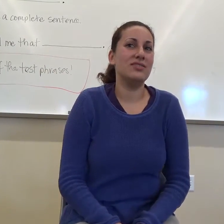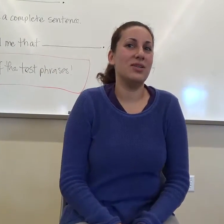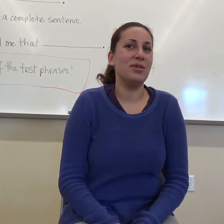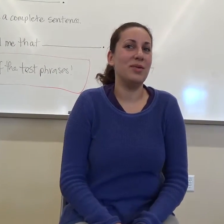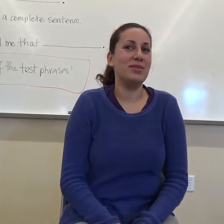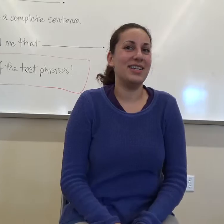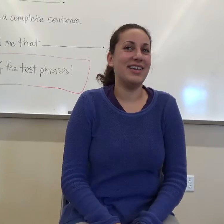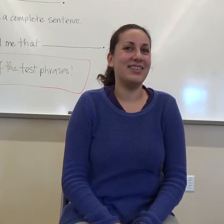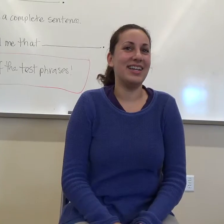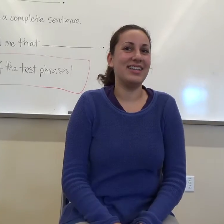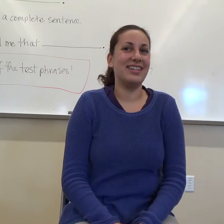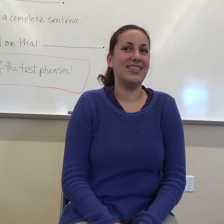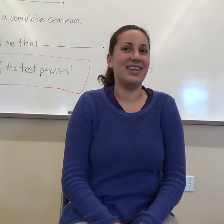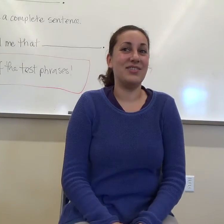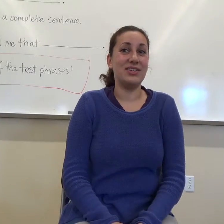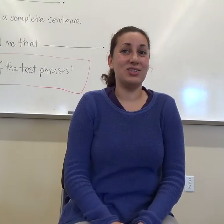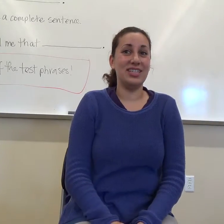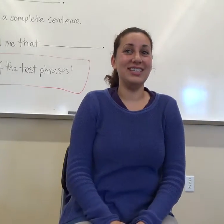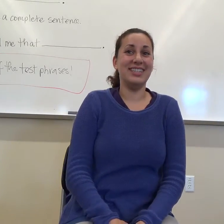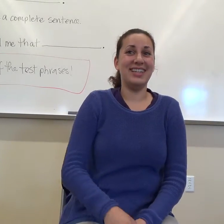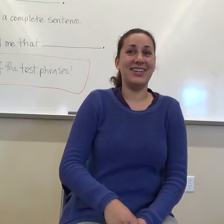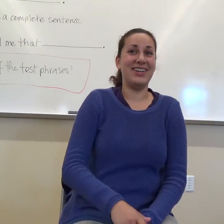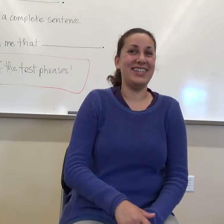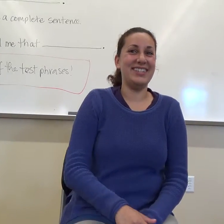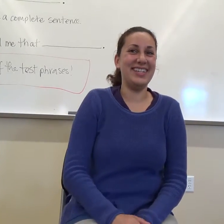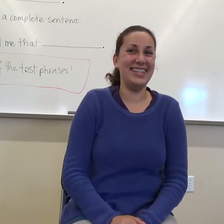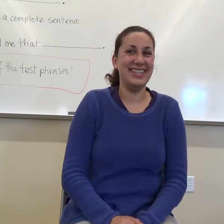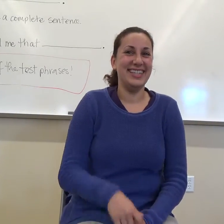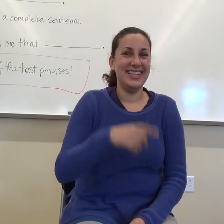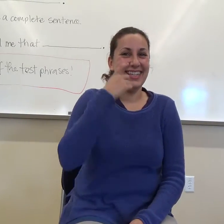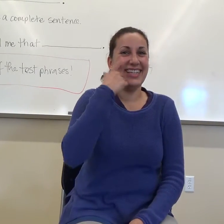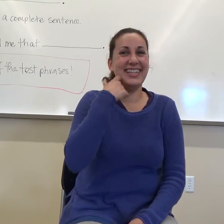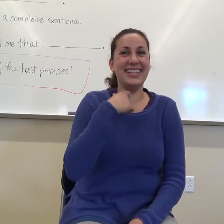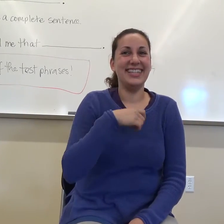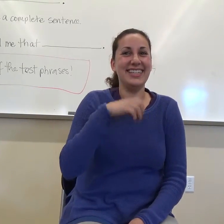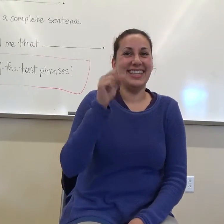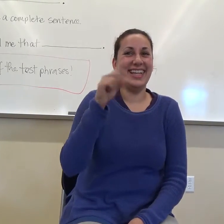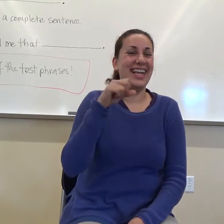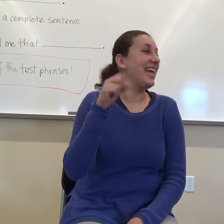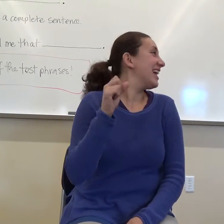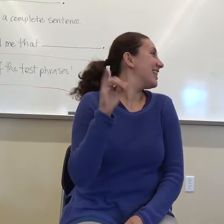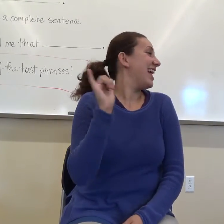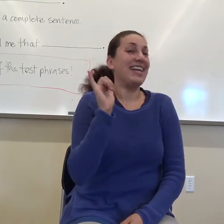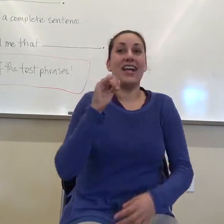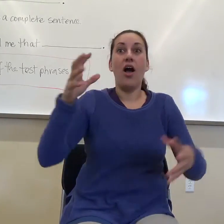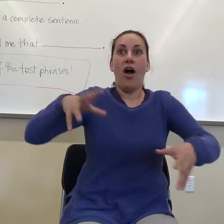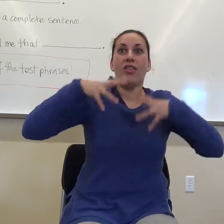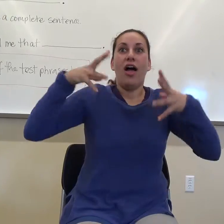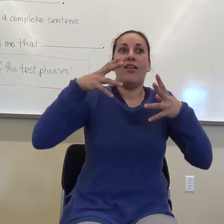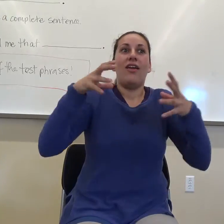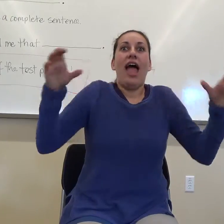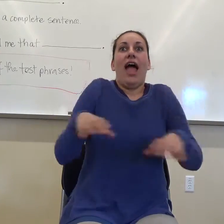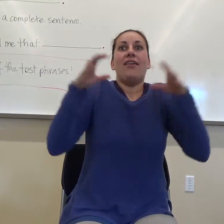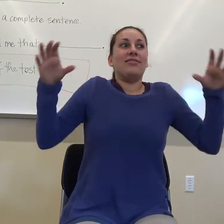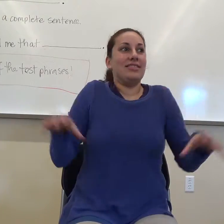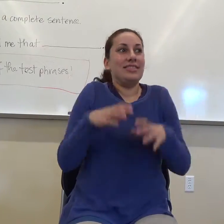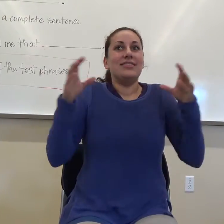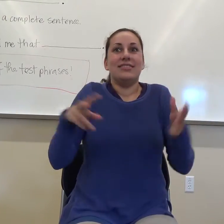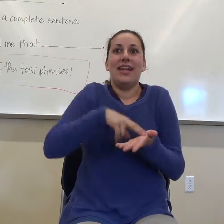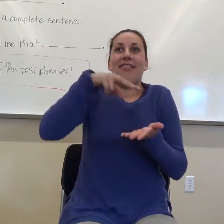jumping up and down, like Yeah, a lot of if you're energy, hyperactive, like crazy. It's over, it's more activity than you need.